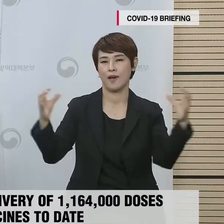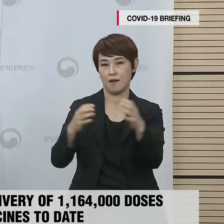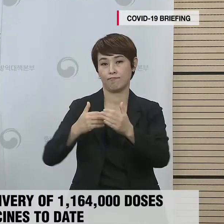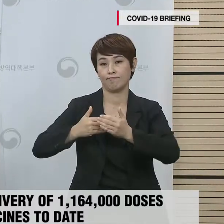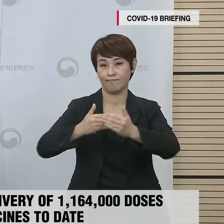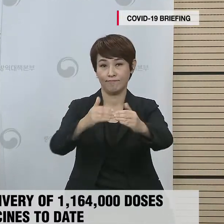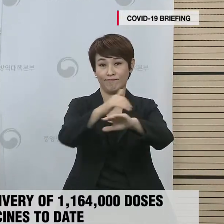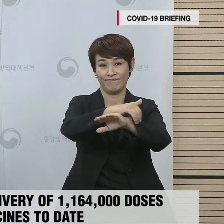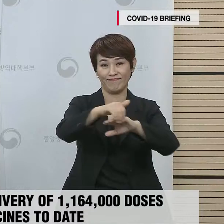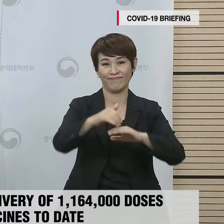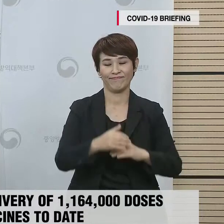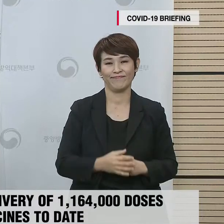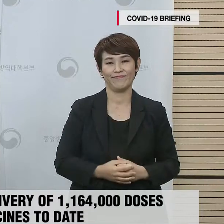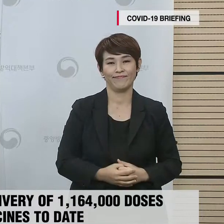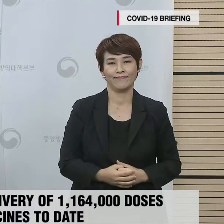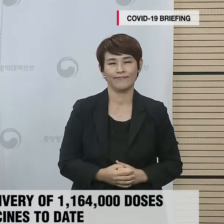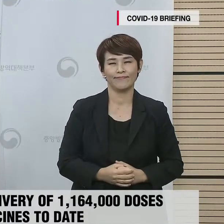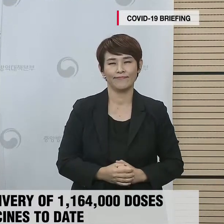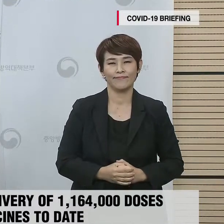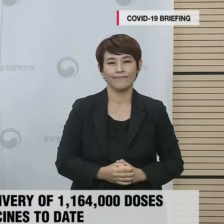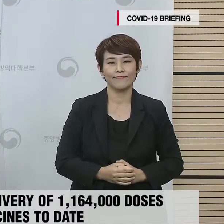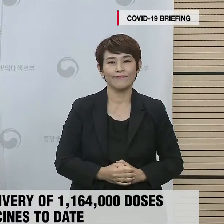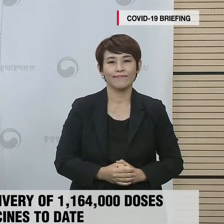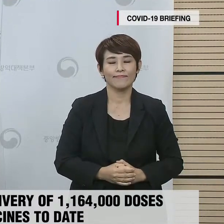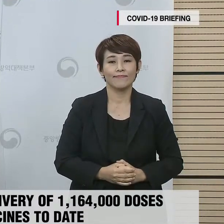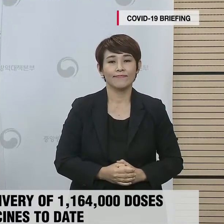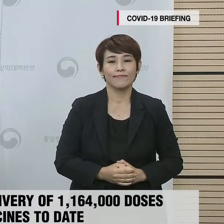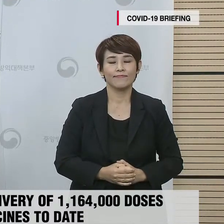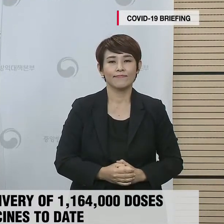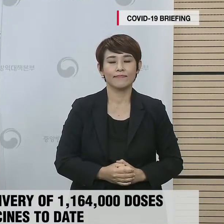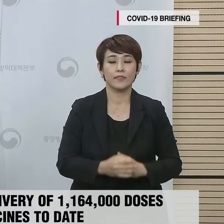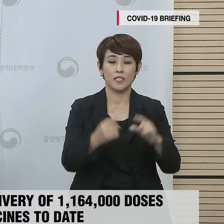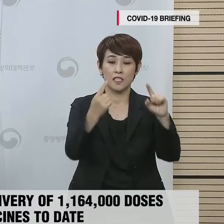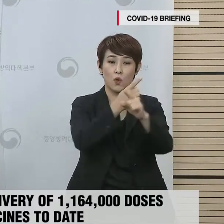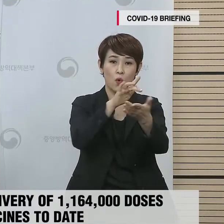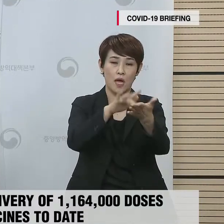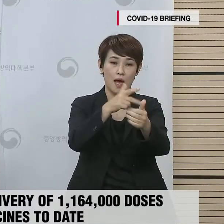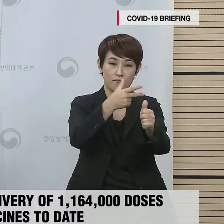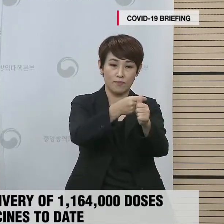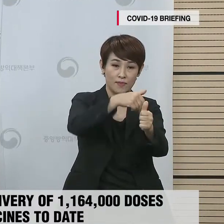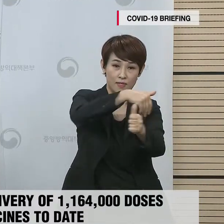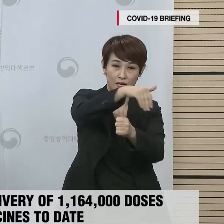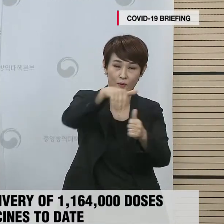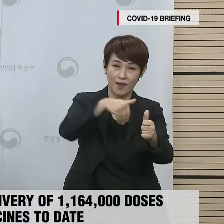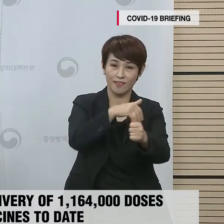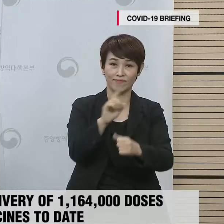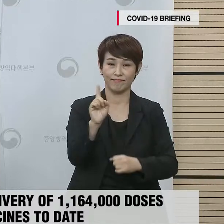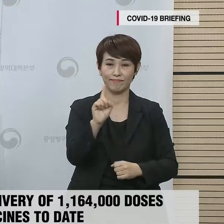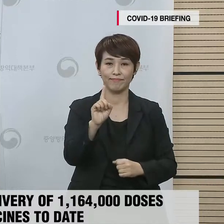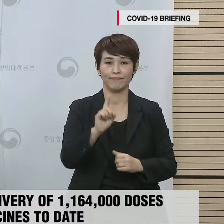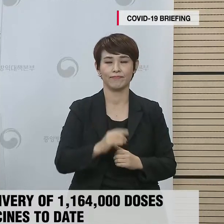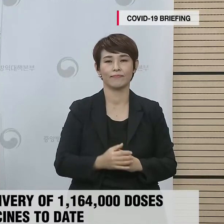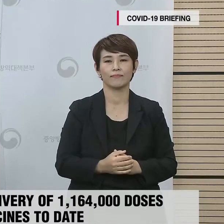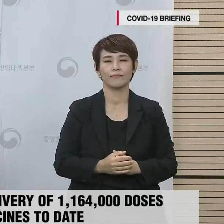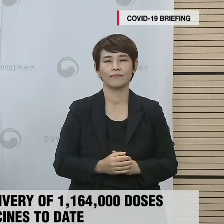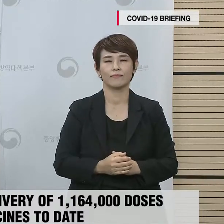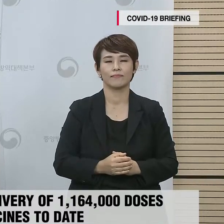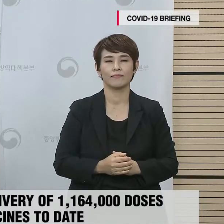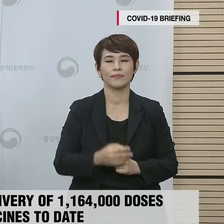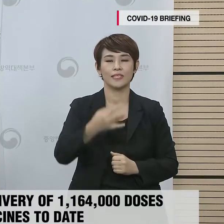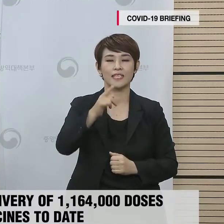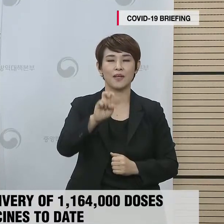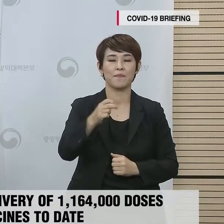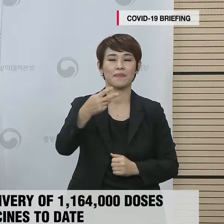also facilitate pan-government cooperation in these initiatives. And as for the COVID-19 treatments,